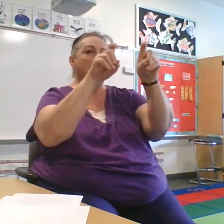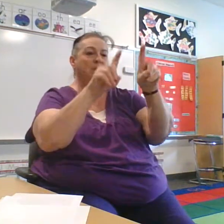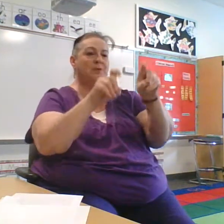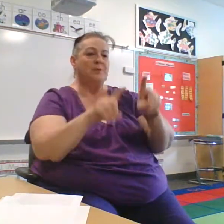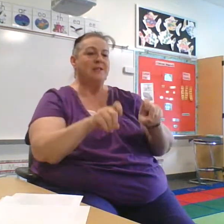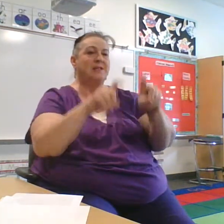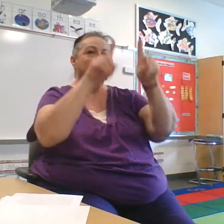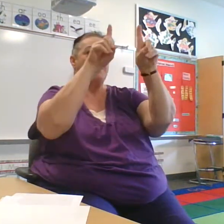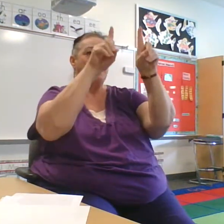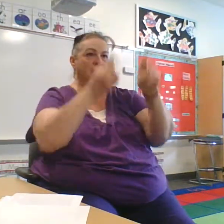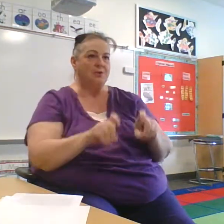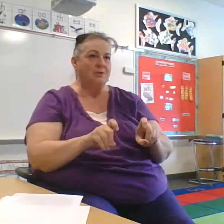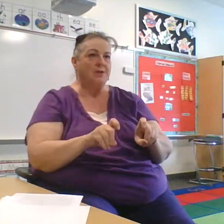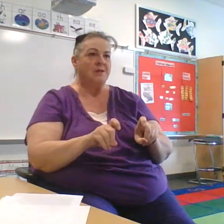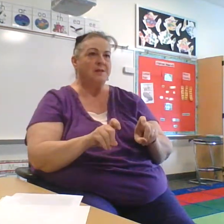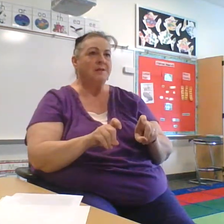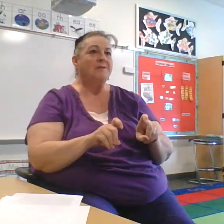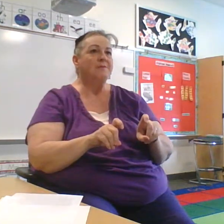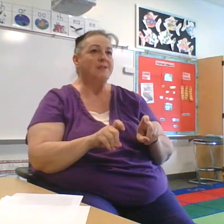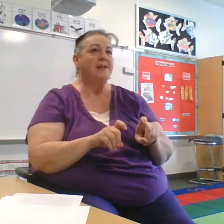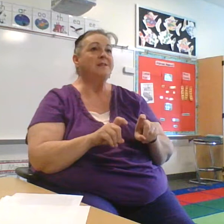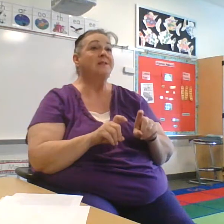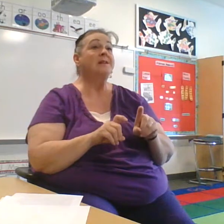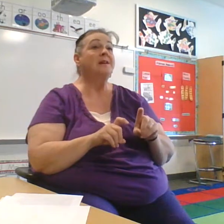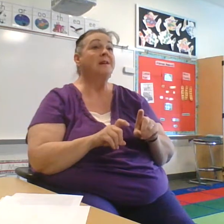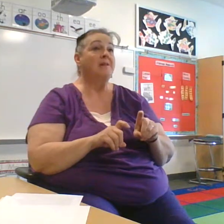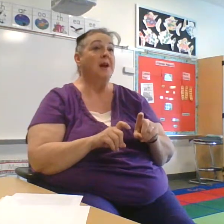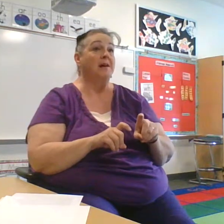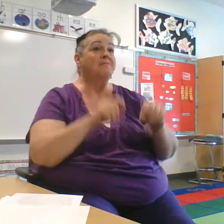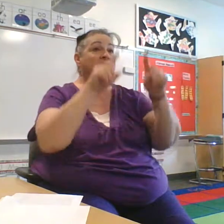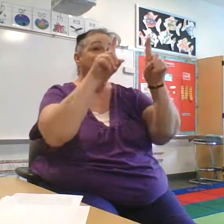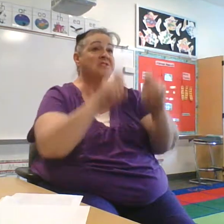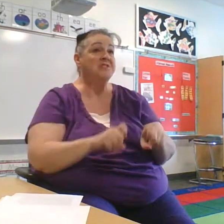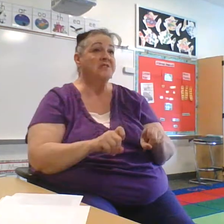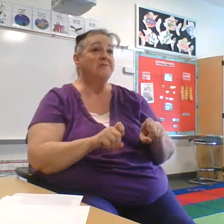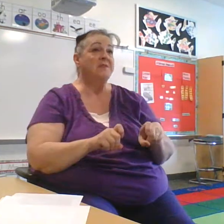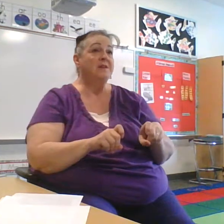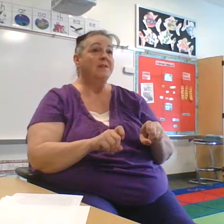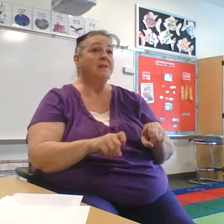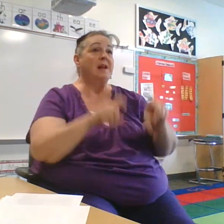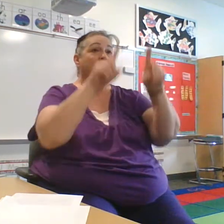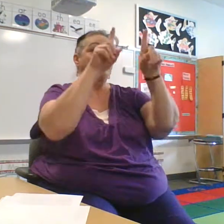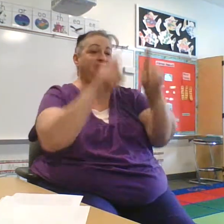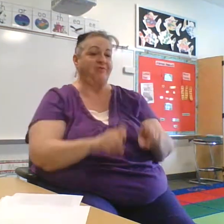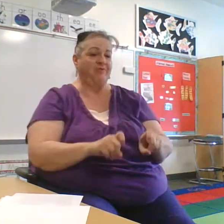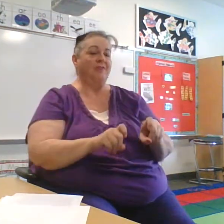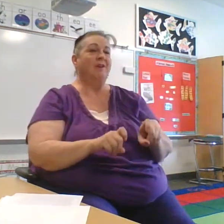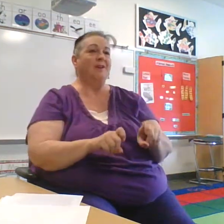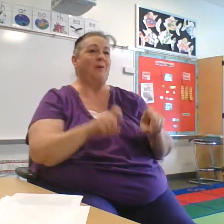do this and some people just do this for Oh, test. so it's the same. Test. It's like, Okay. or,